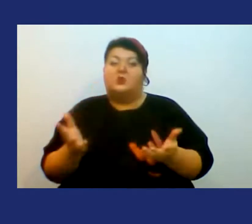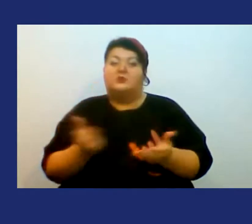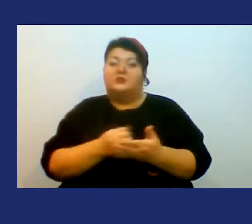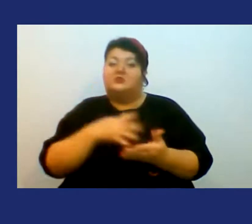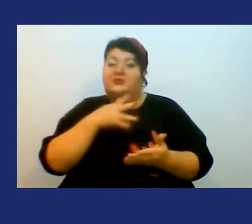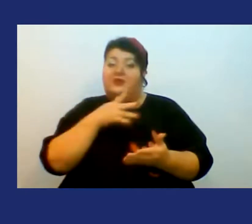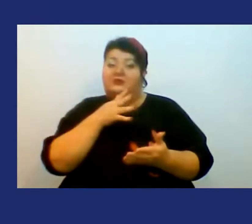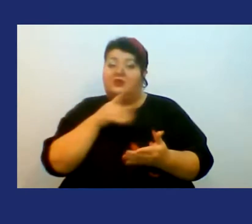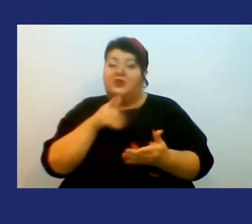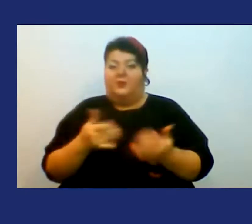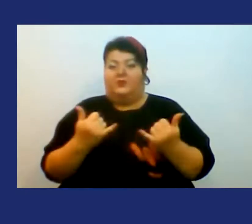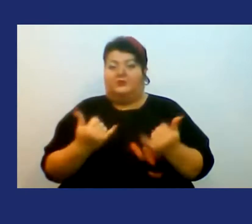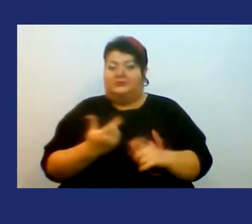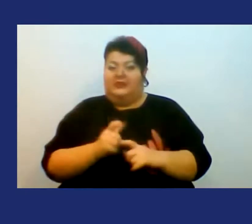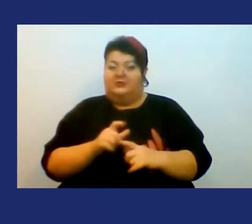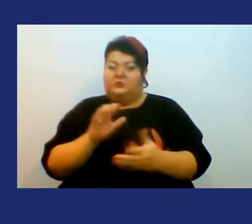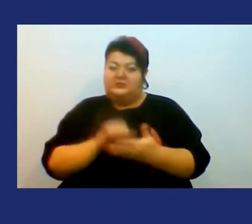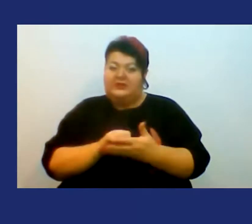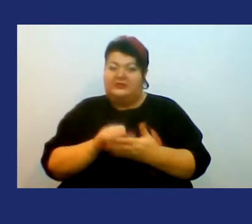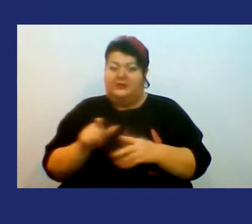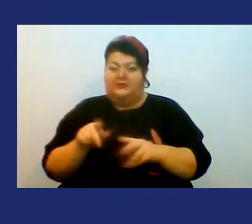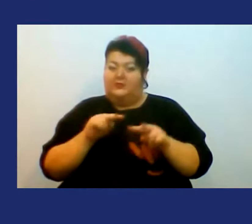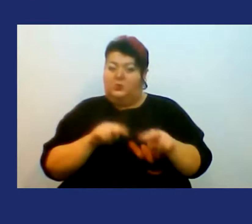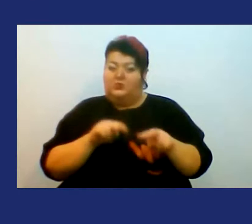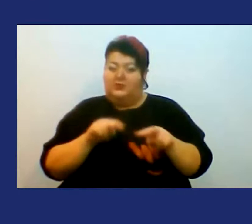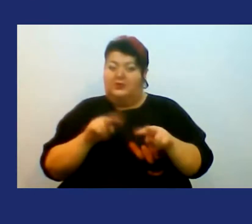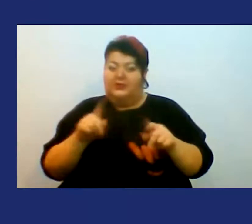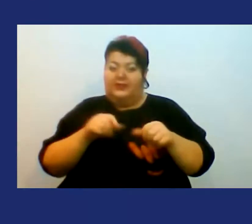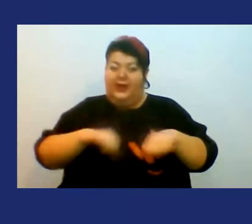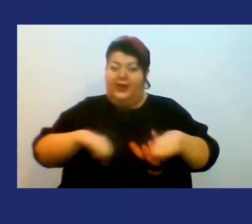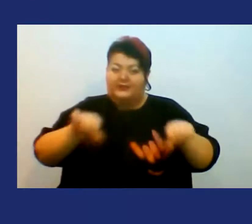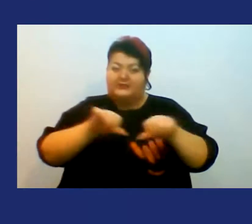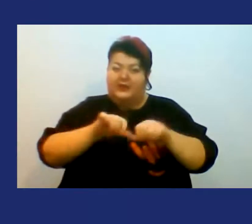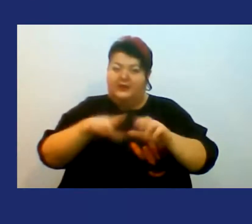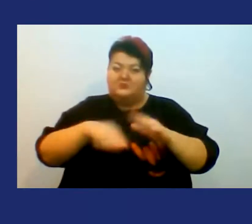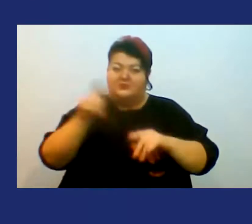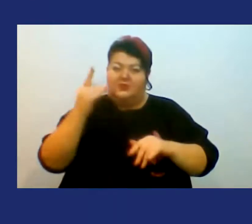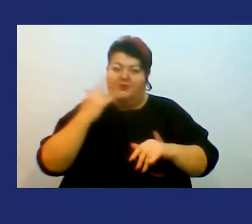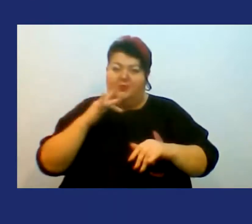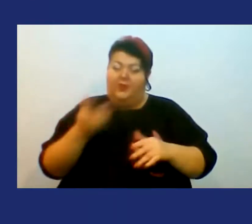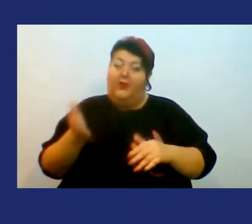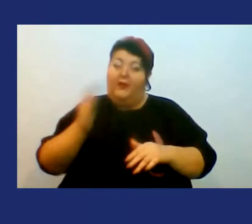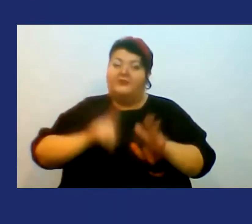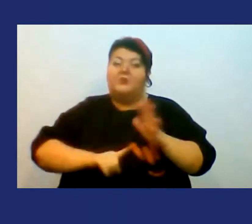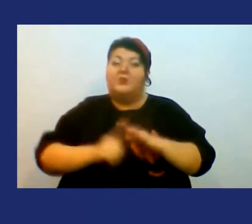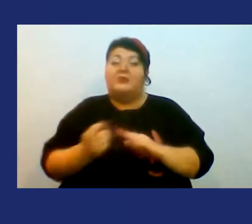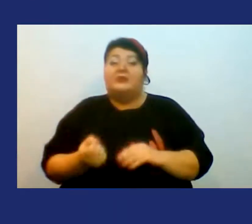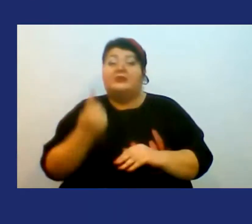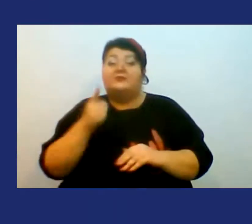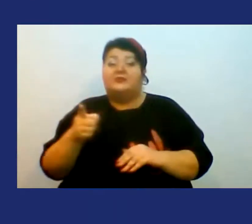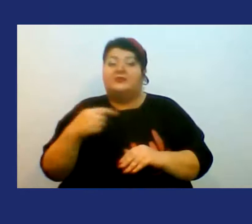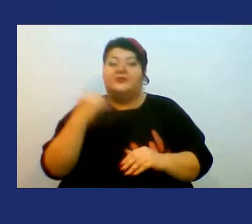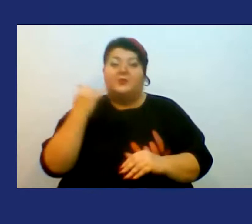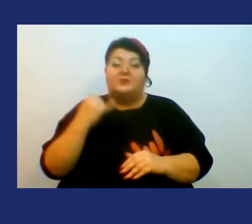very busy day at the polls, looking at the process. So just to start off with, where are you calling in from today and why is